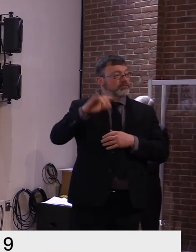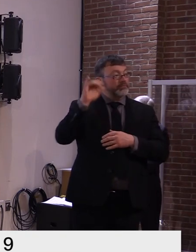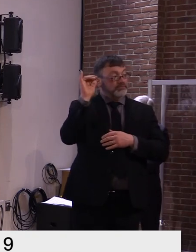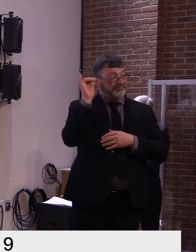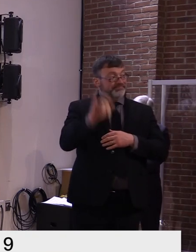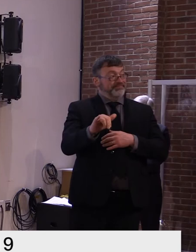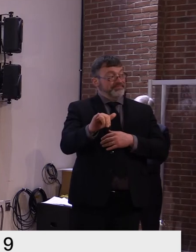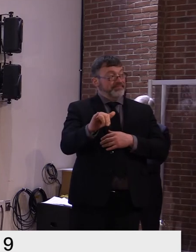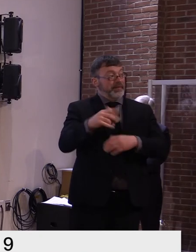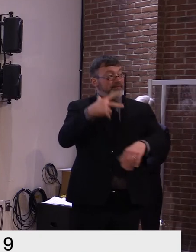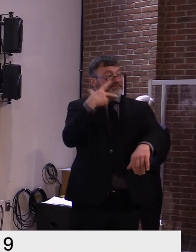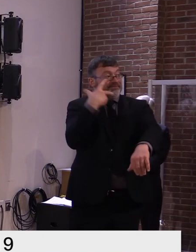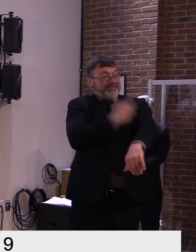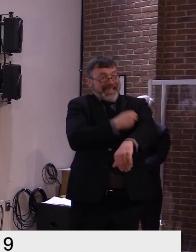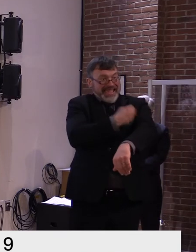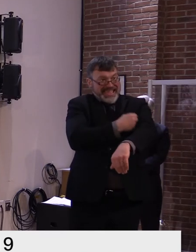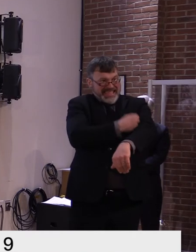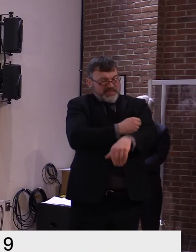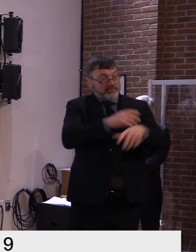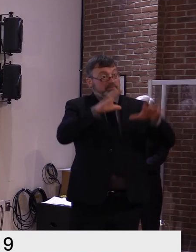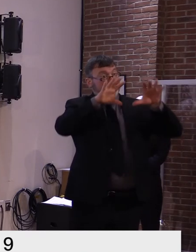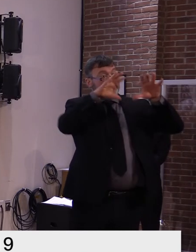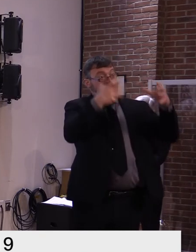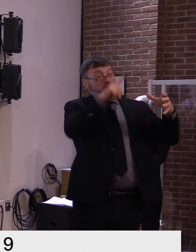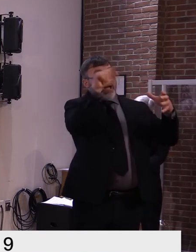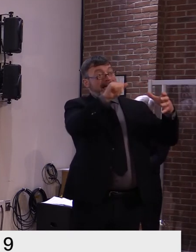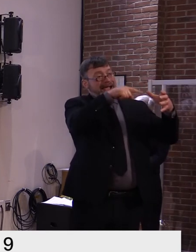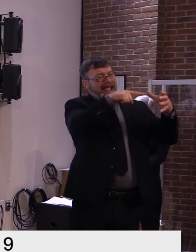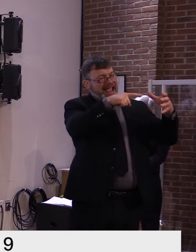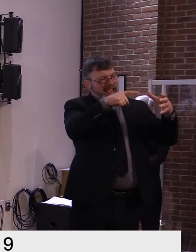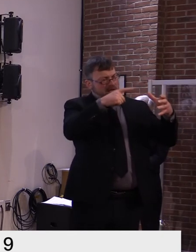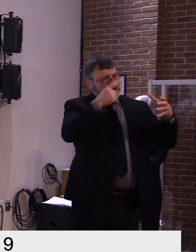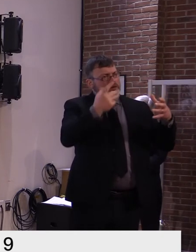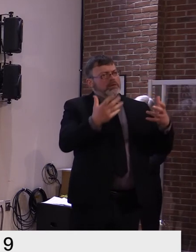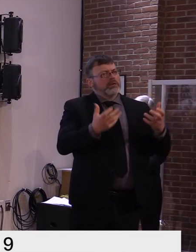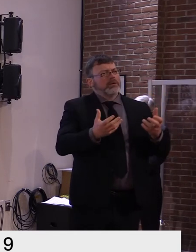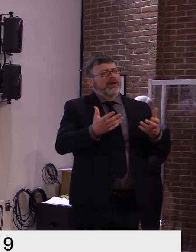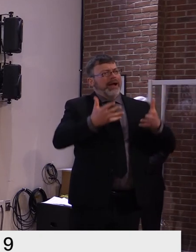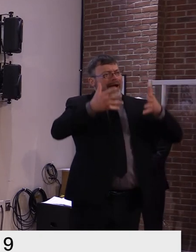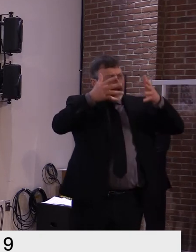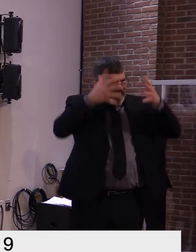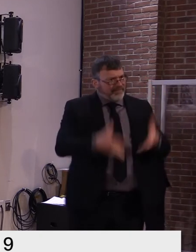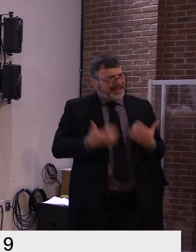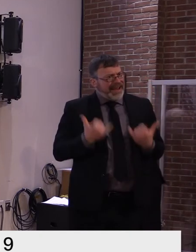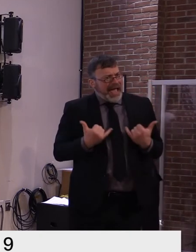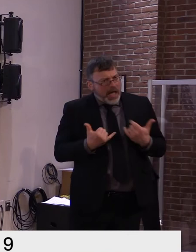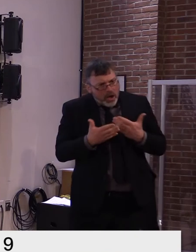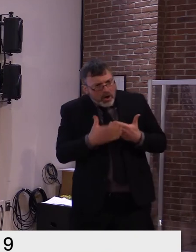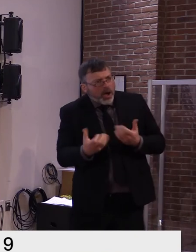that phase two will begin by the end of the month at the earliest?